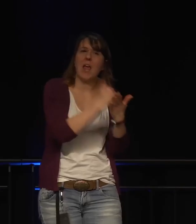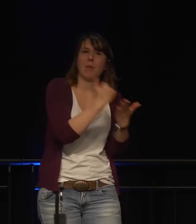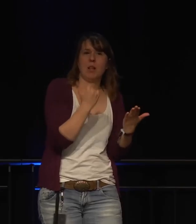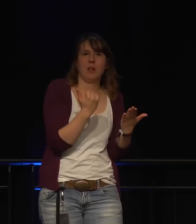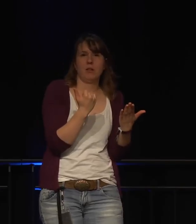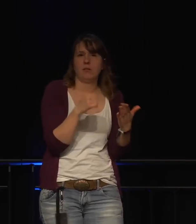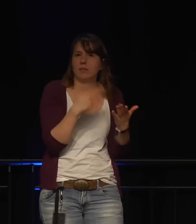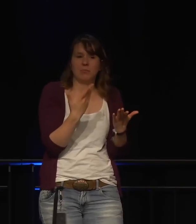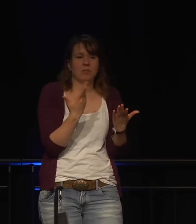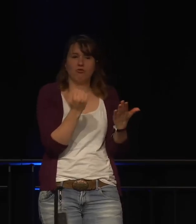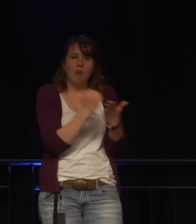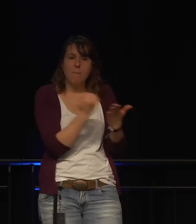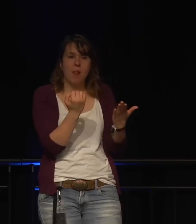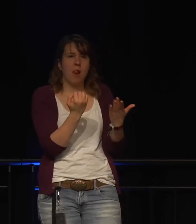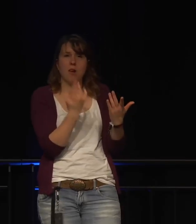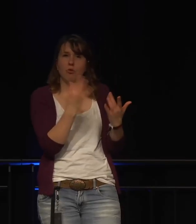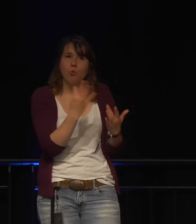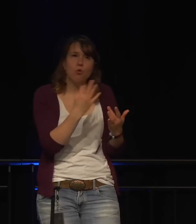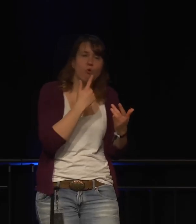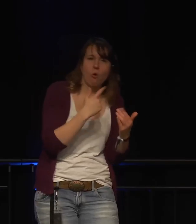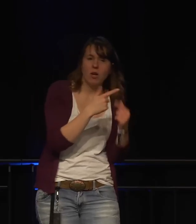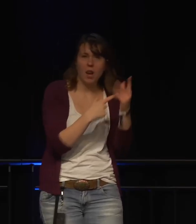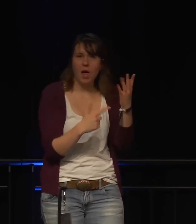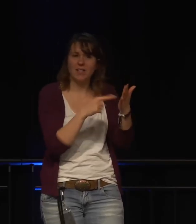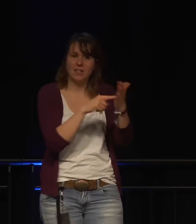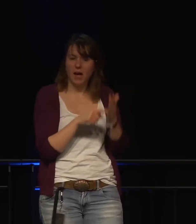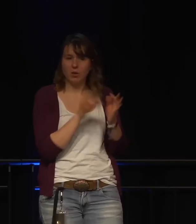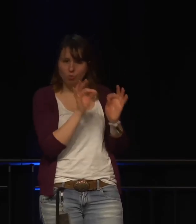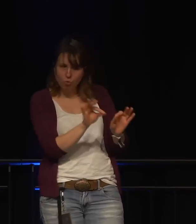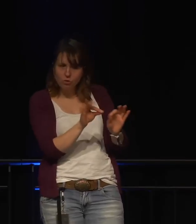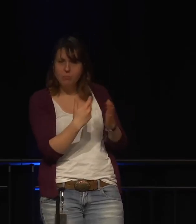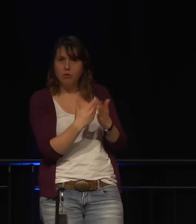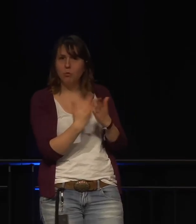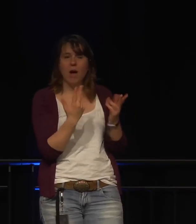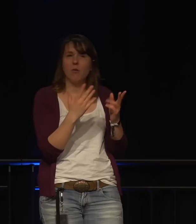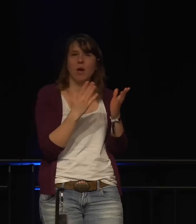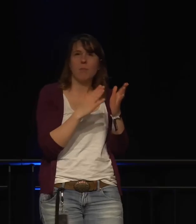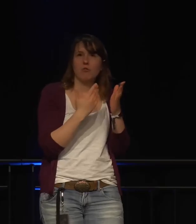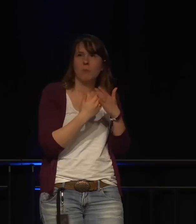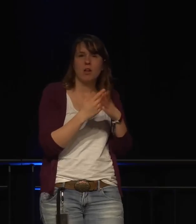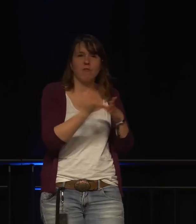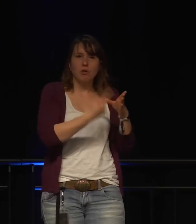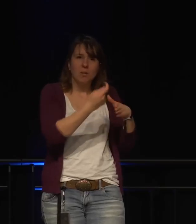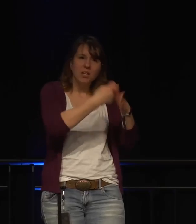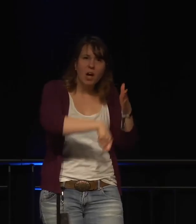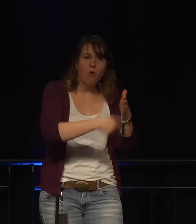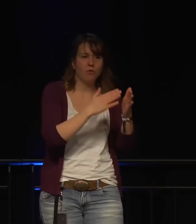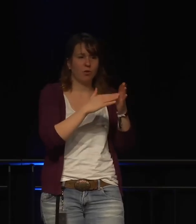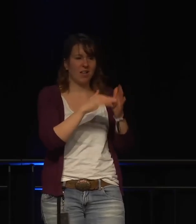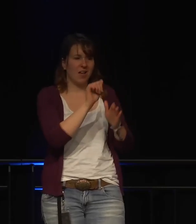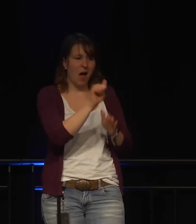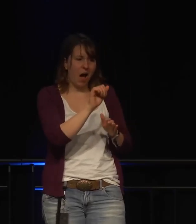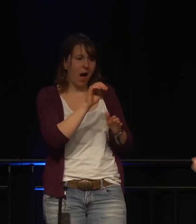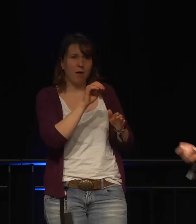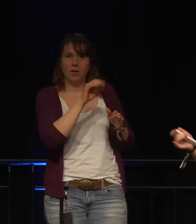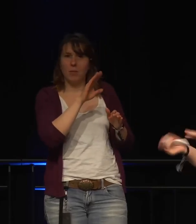energy labeling. And when we talk about security star ratings, that could mean that we